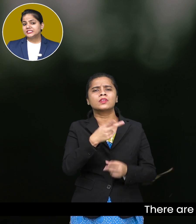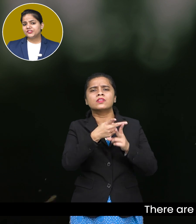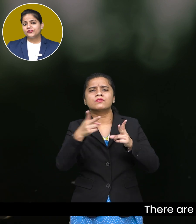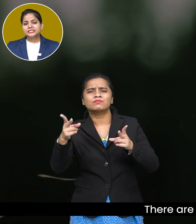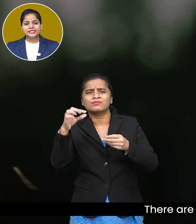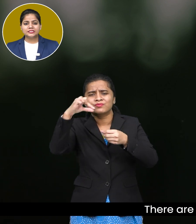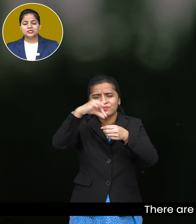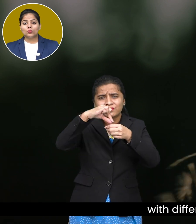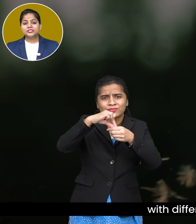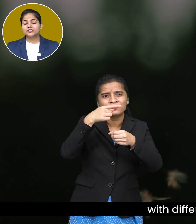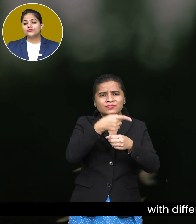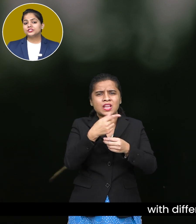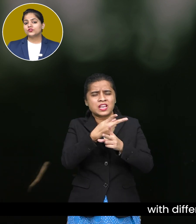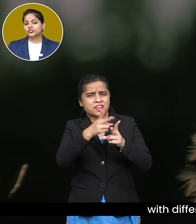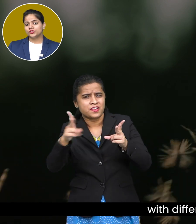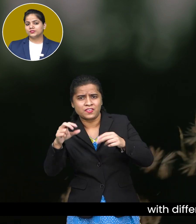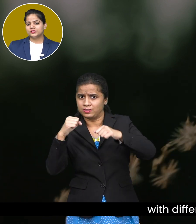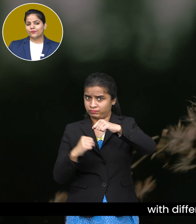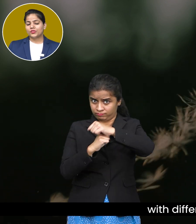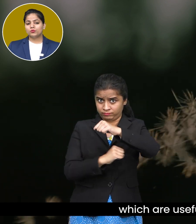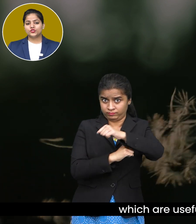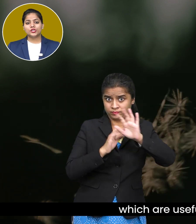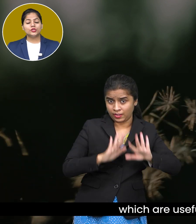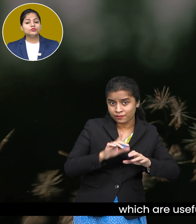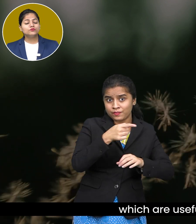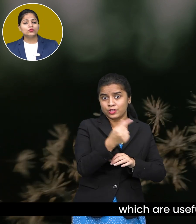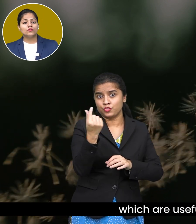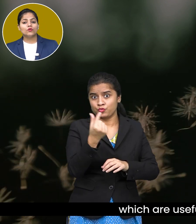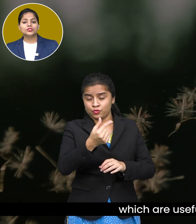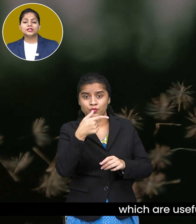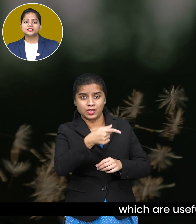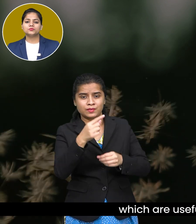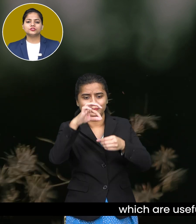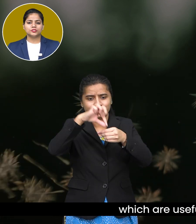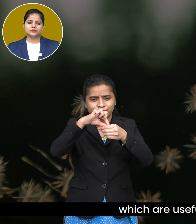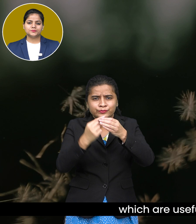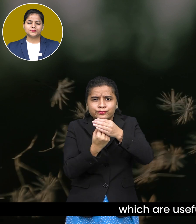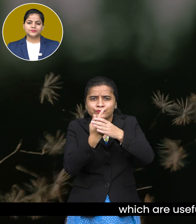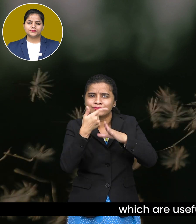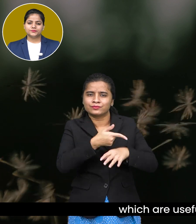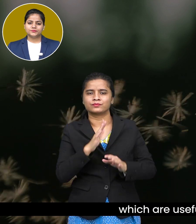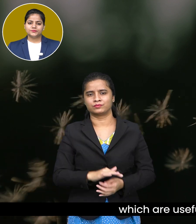There are different seeds with different structures which are useful for their dispersal.